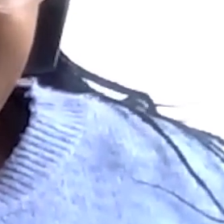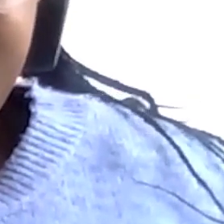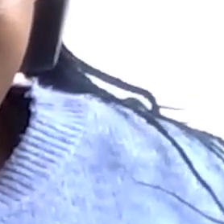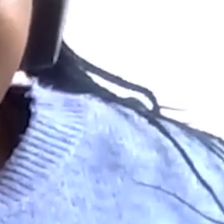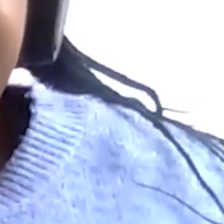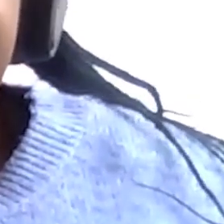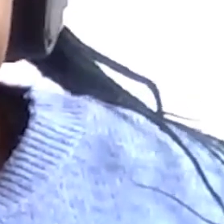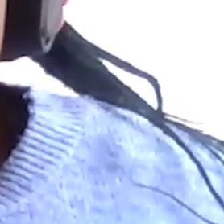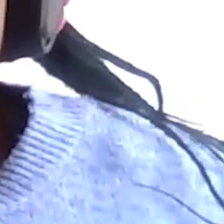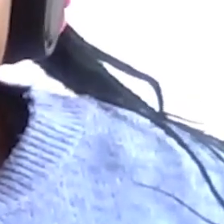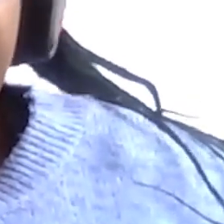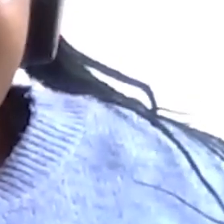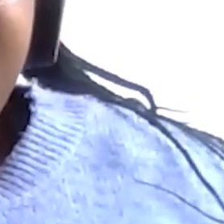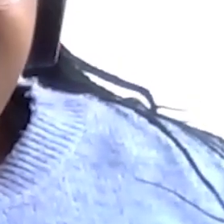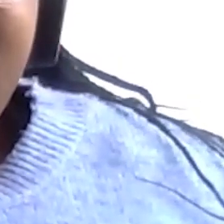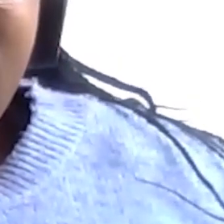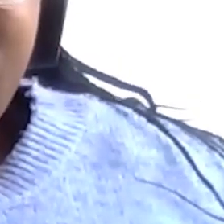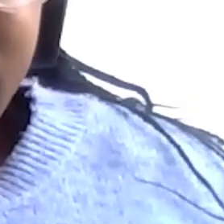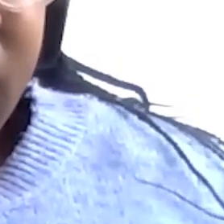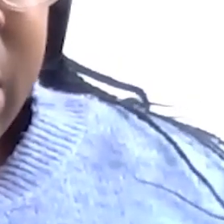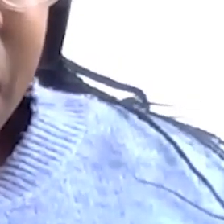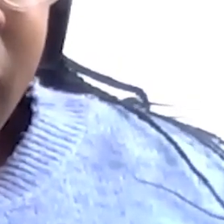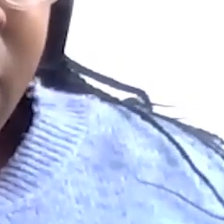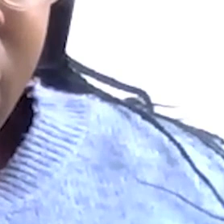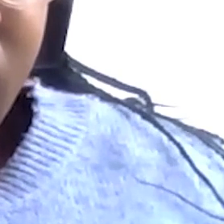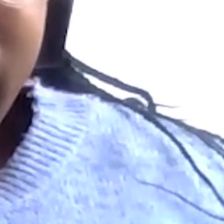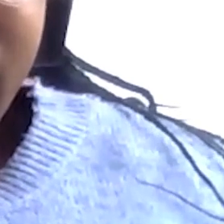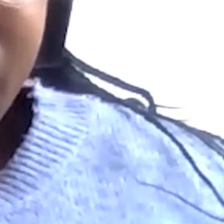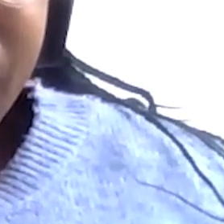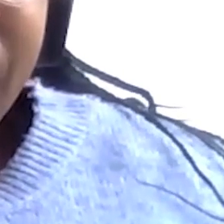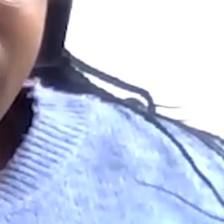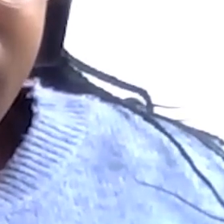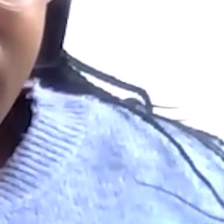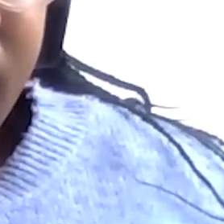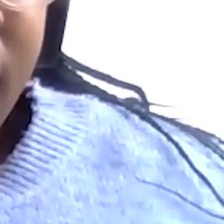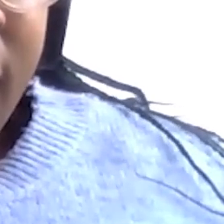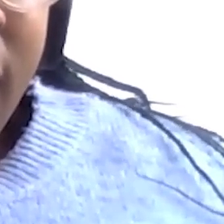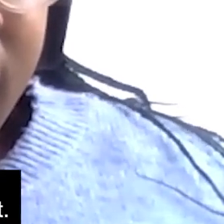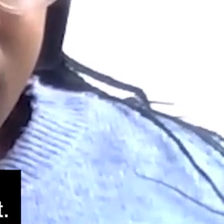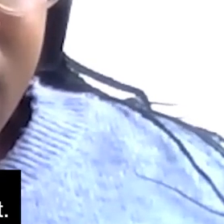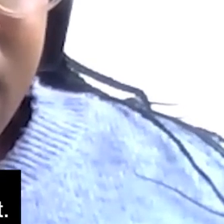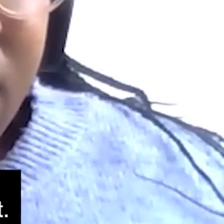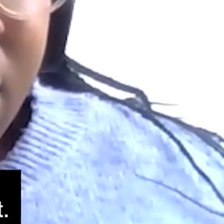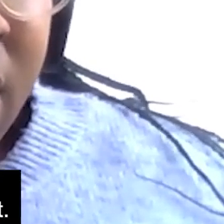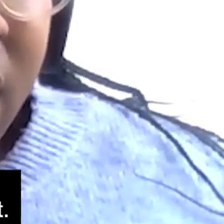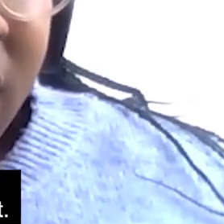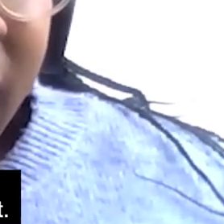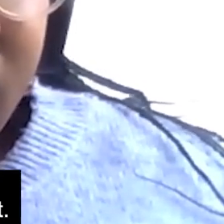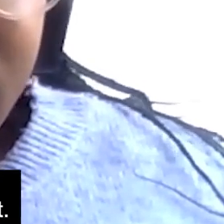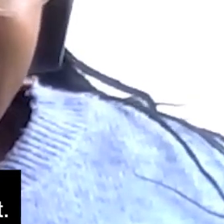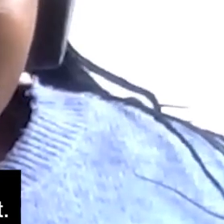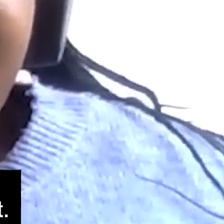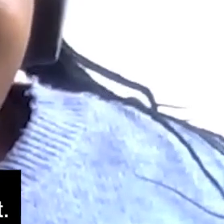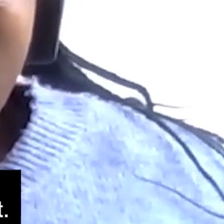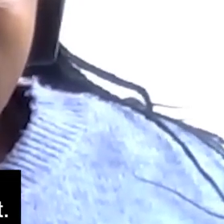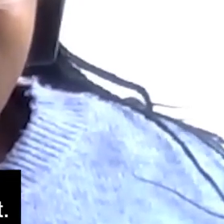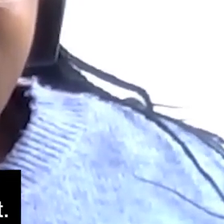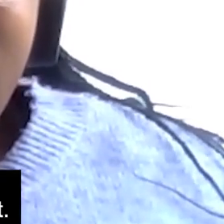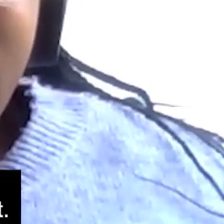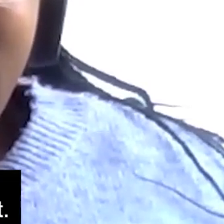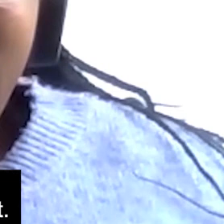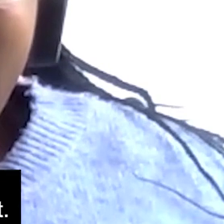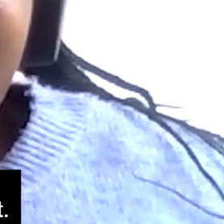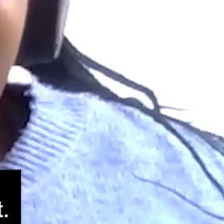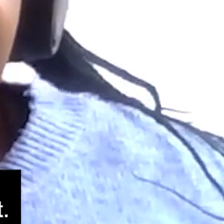disabled person. It changed my whole life. I understood that the